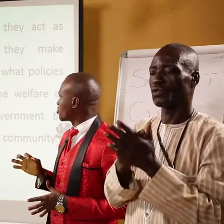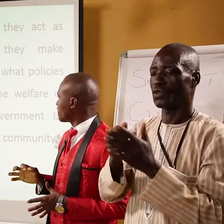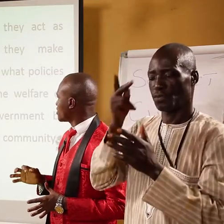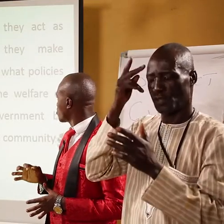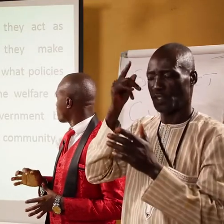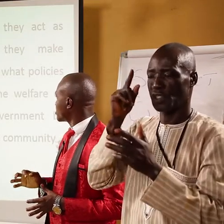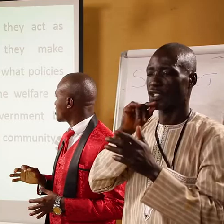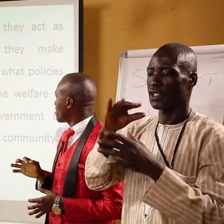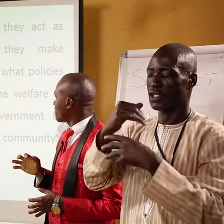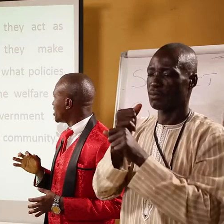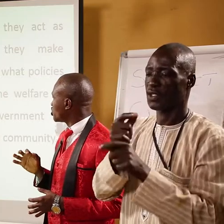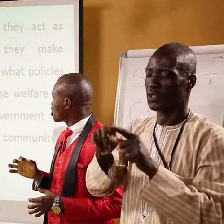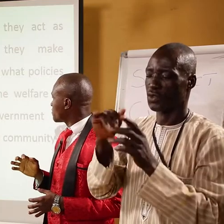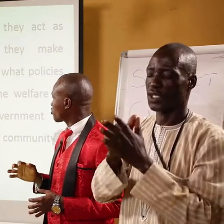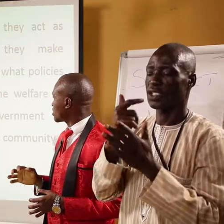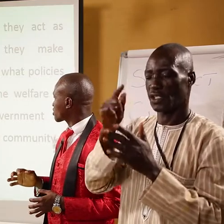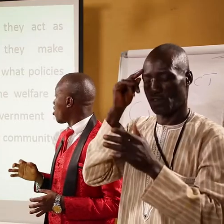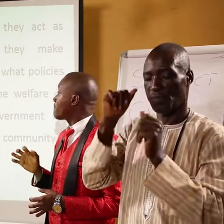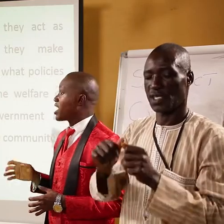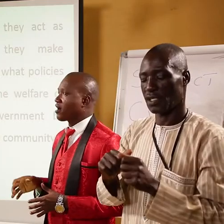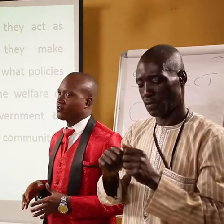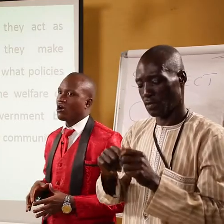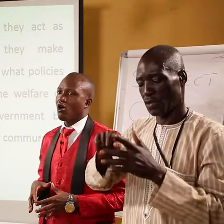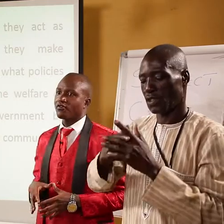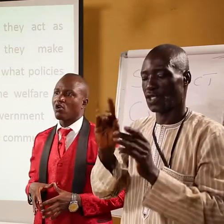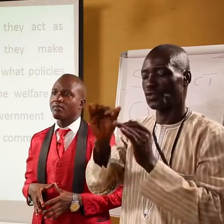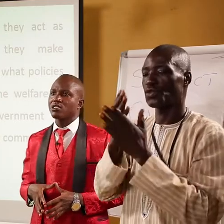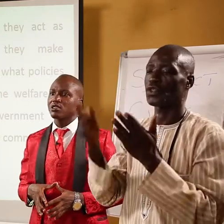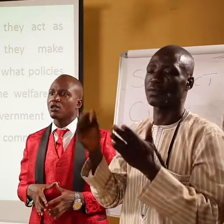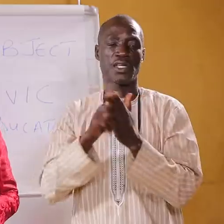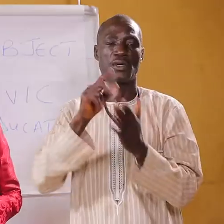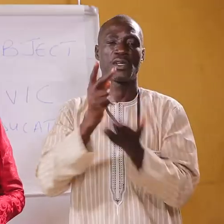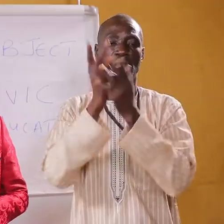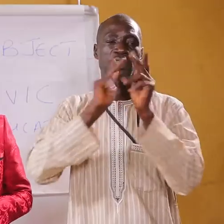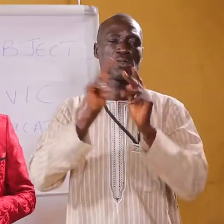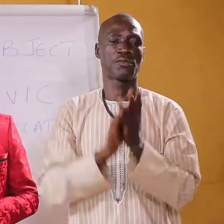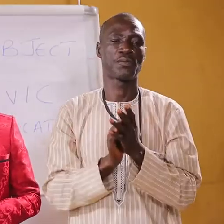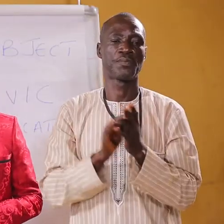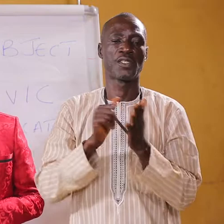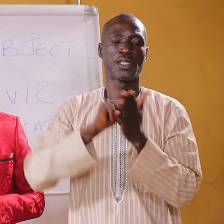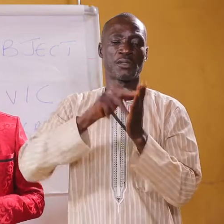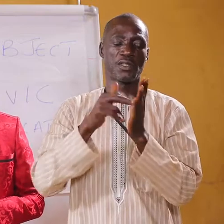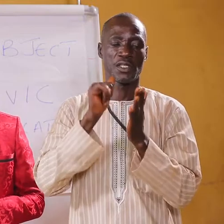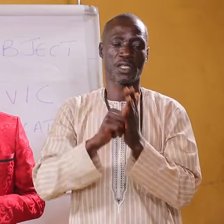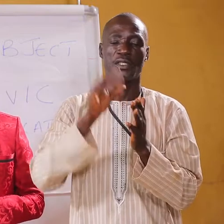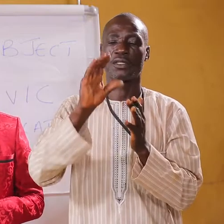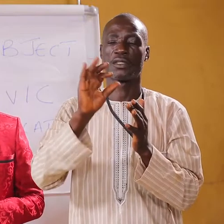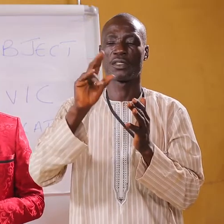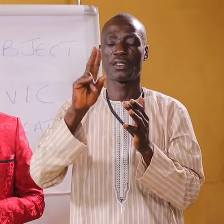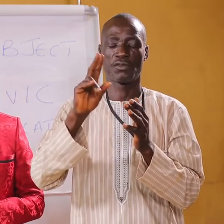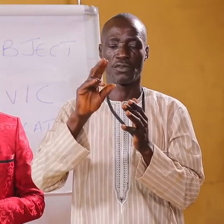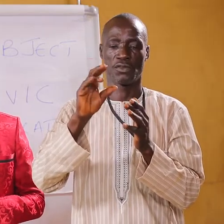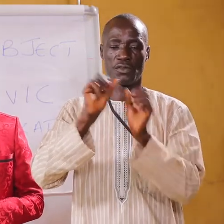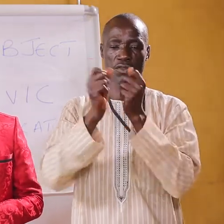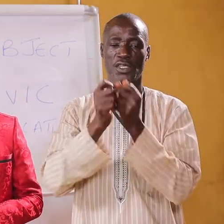They motivate the government by initiating projects on behalf of the community. So it simply means that civil